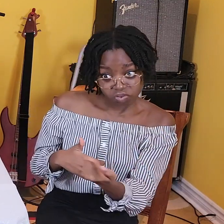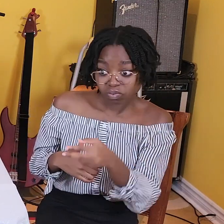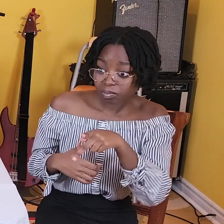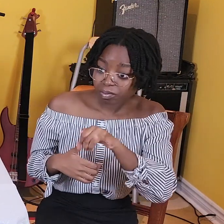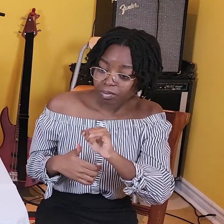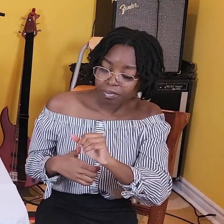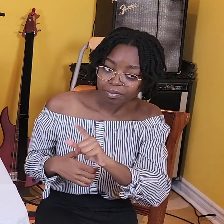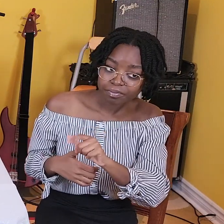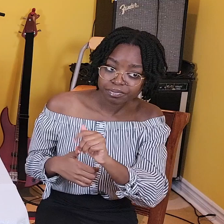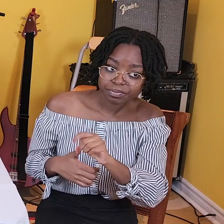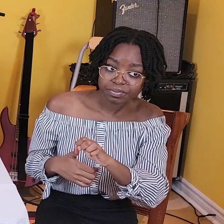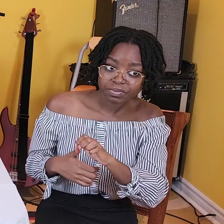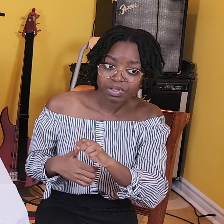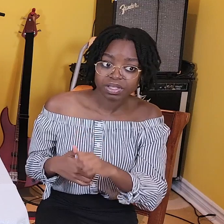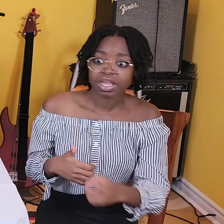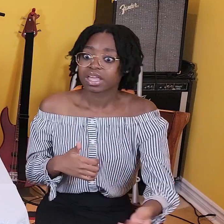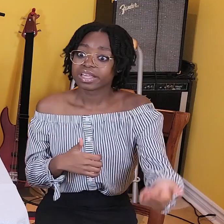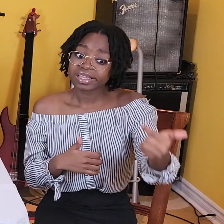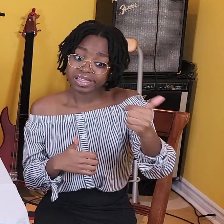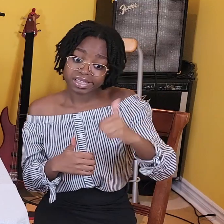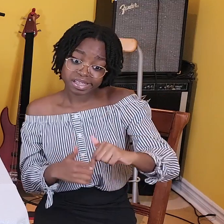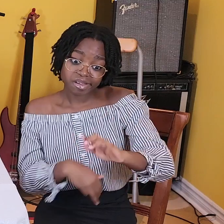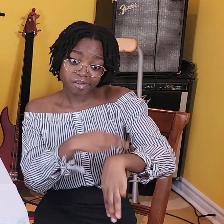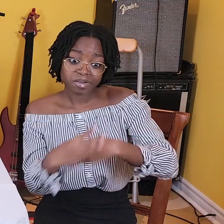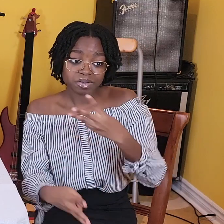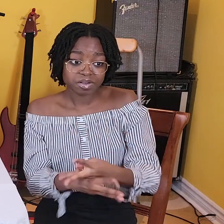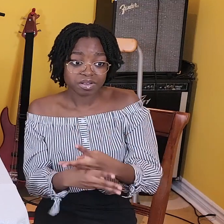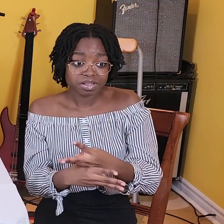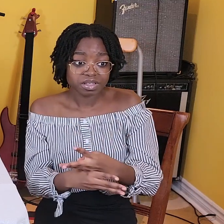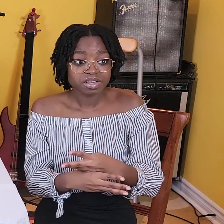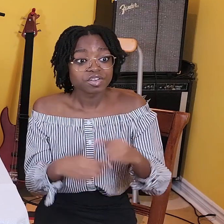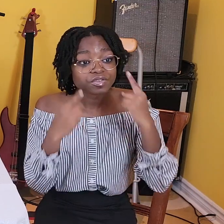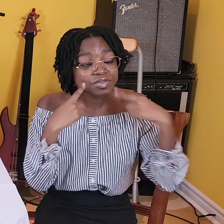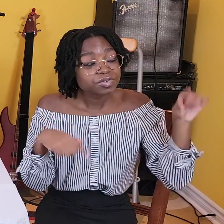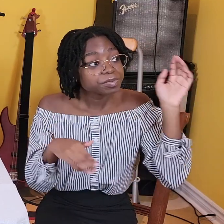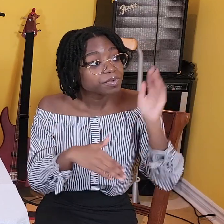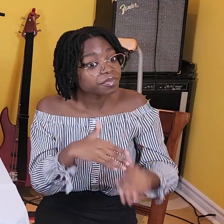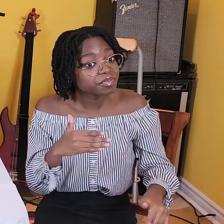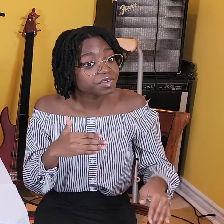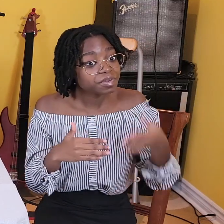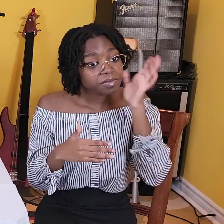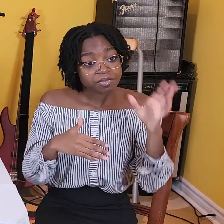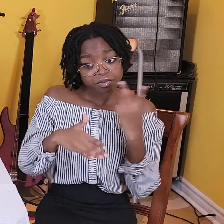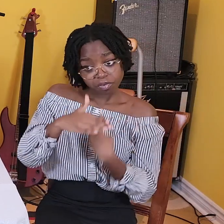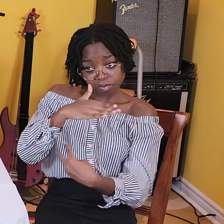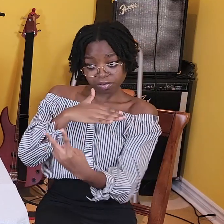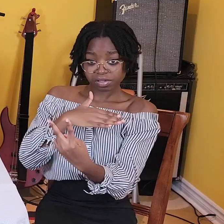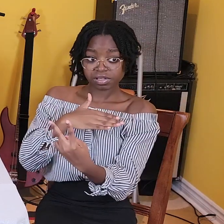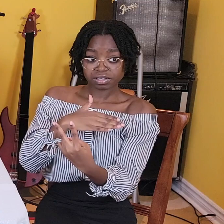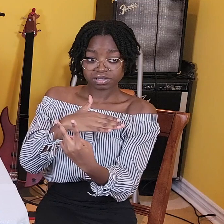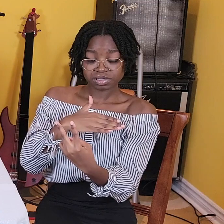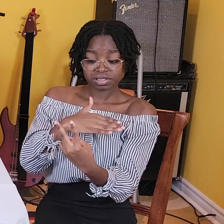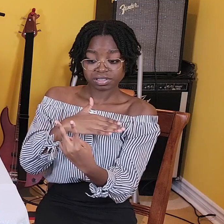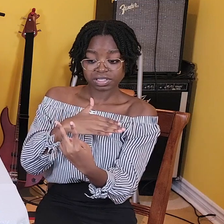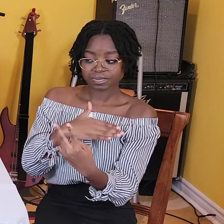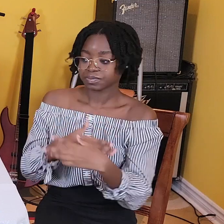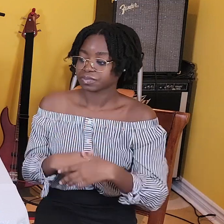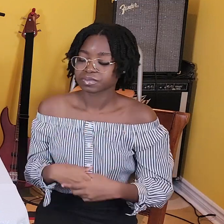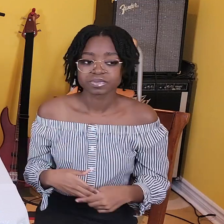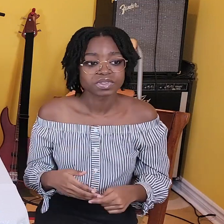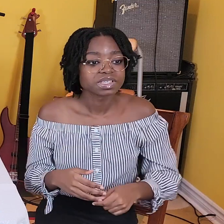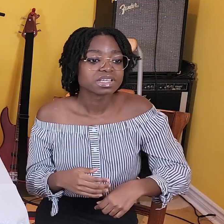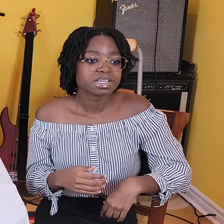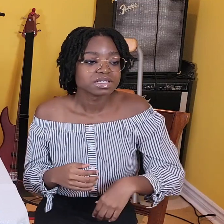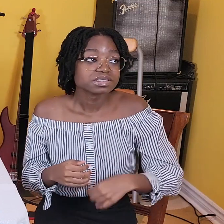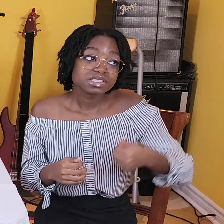Pilate, that he came to fulfill what had been written, what had been recorded, what had been planned. God's